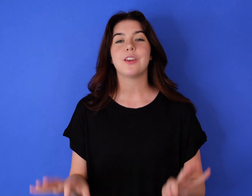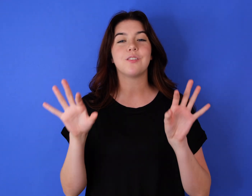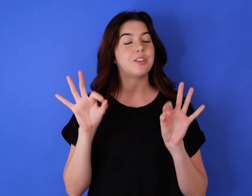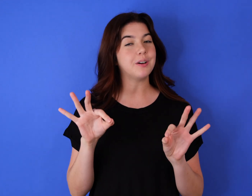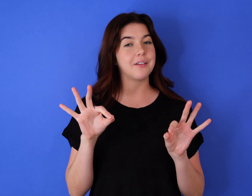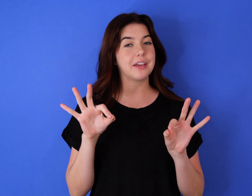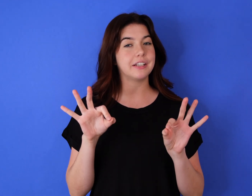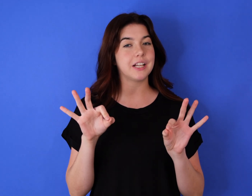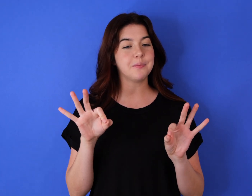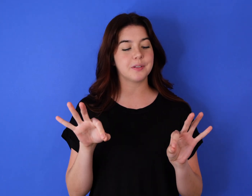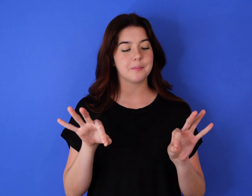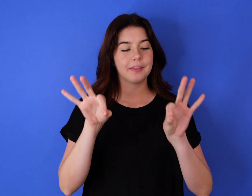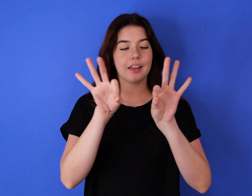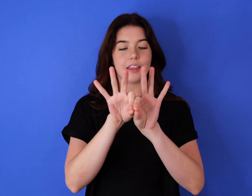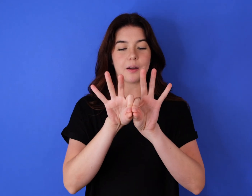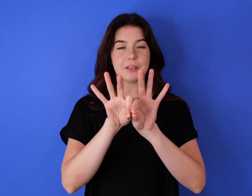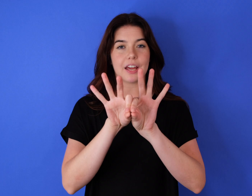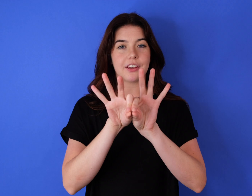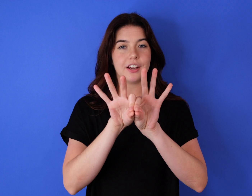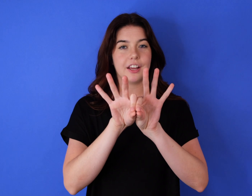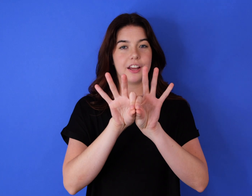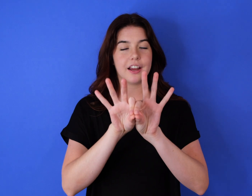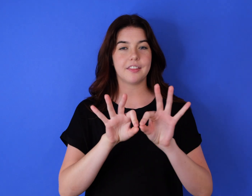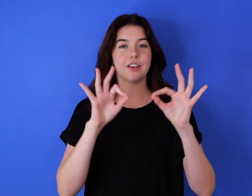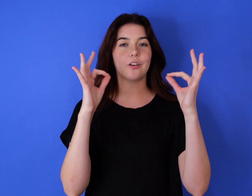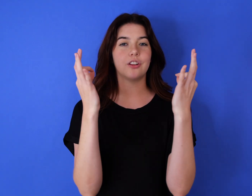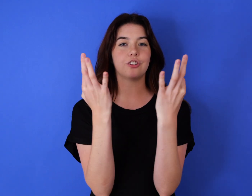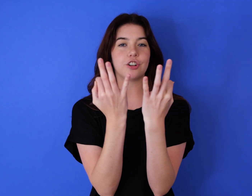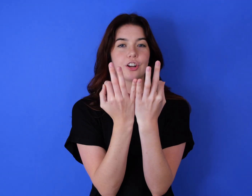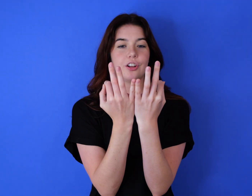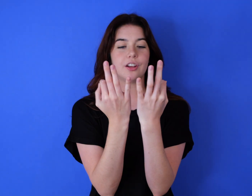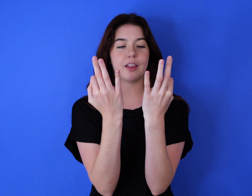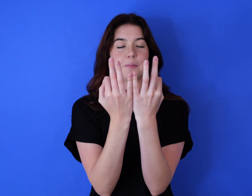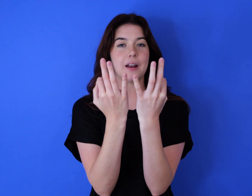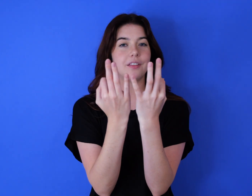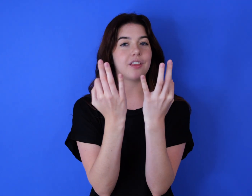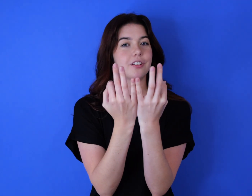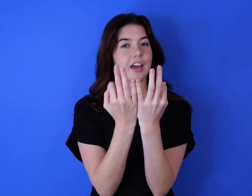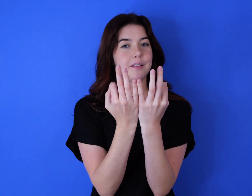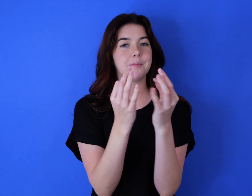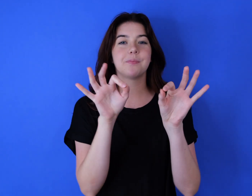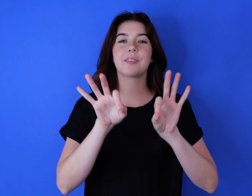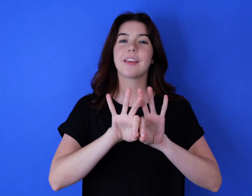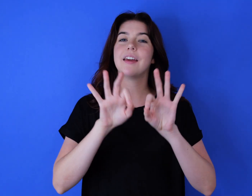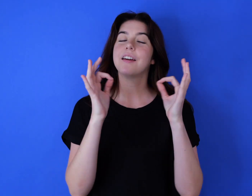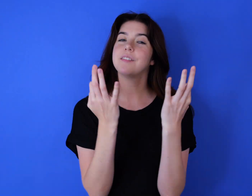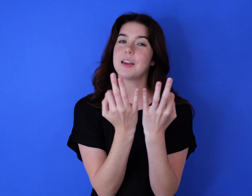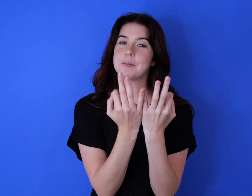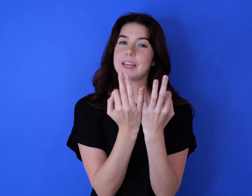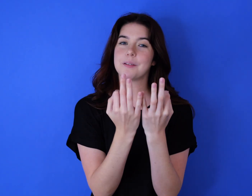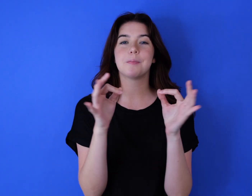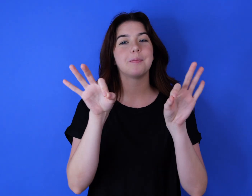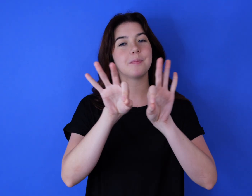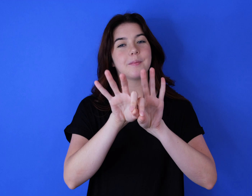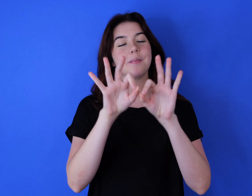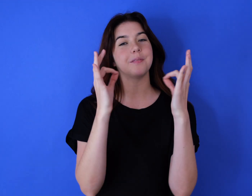have two F hand shapes. They come together, and they go in a little circle, and they meet on the other side. Family,